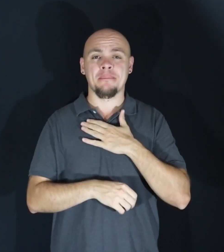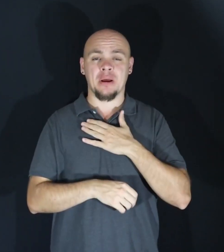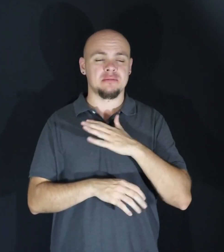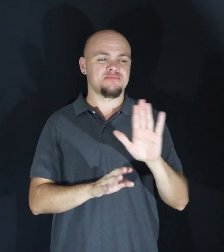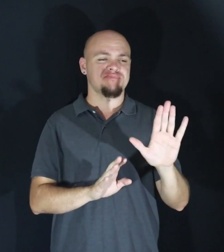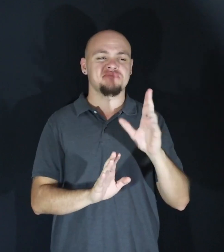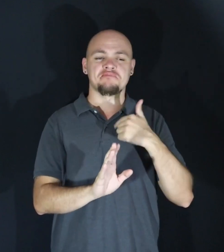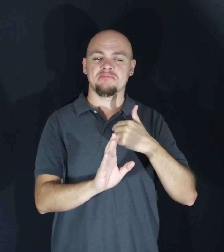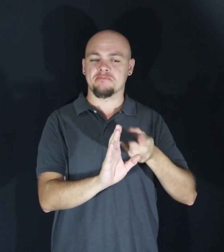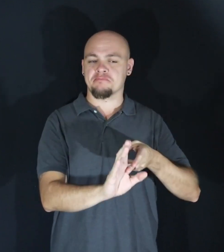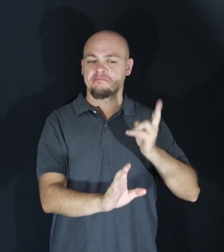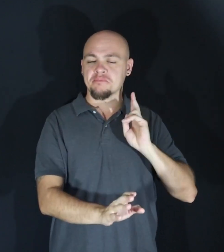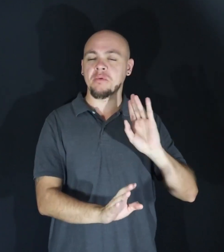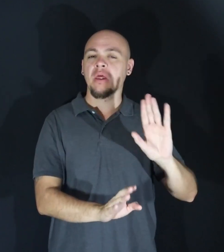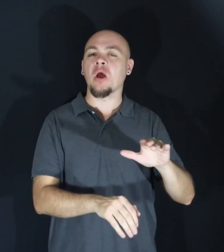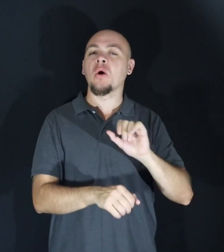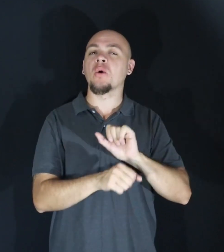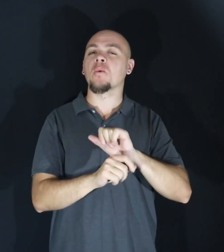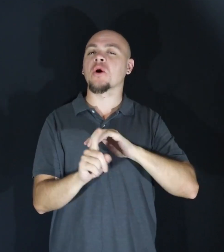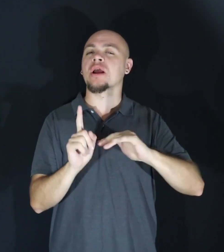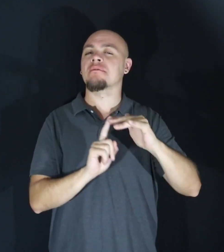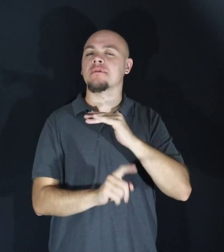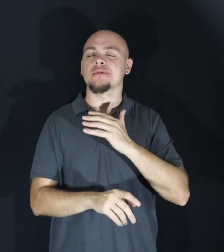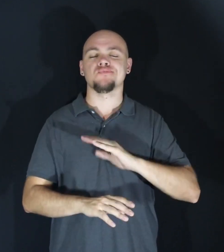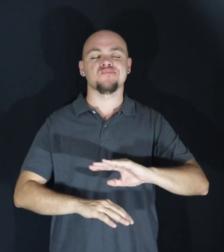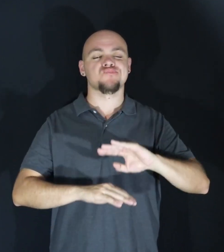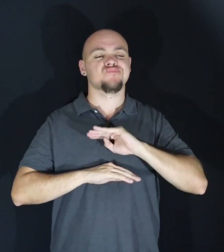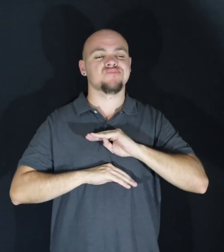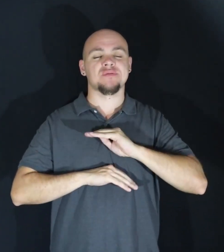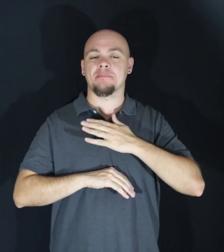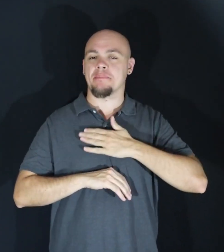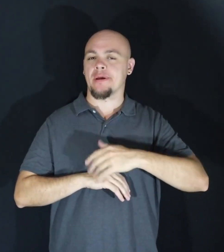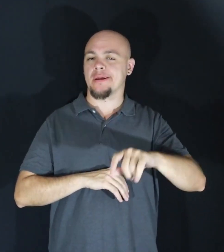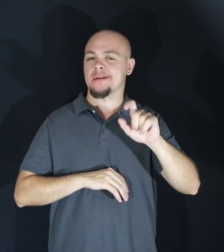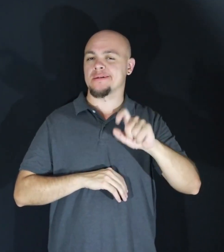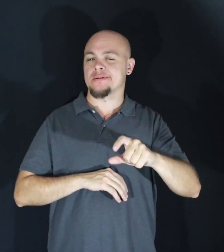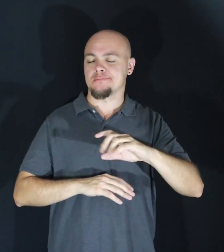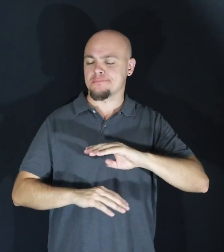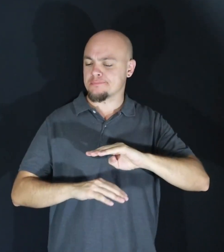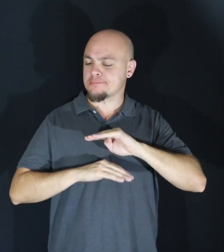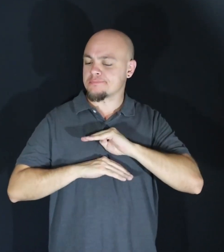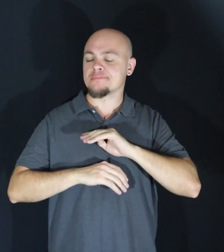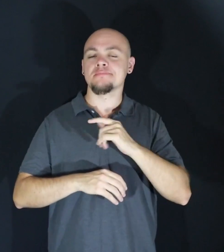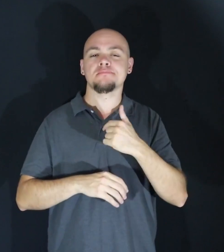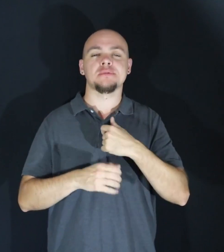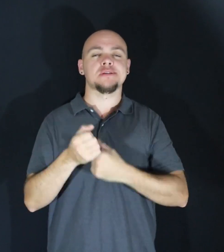a business to create a work environment that met my needs and supported me.